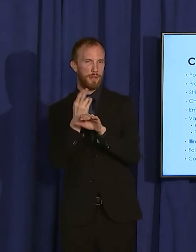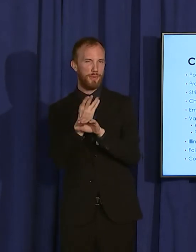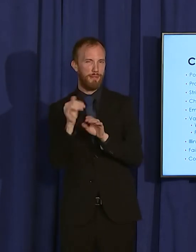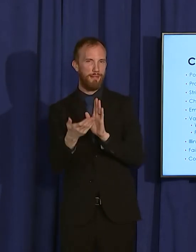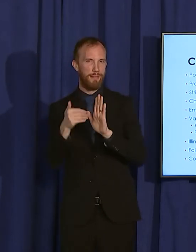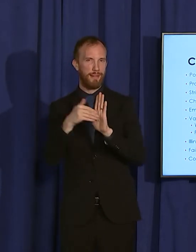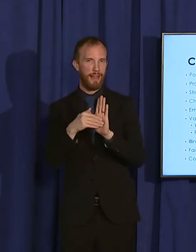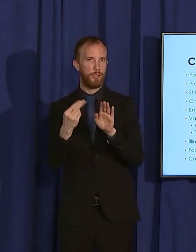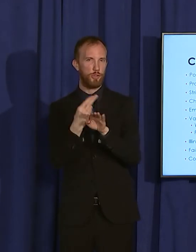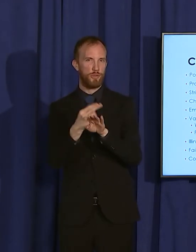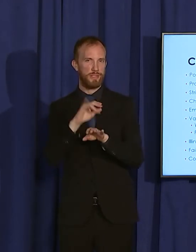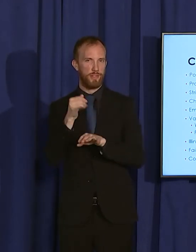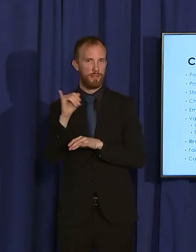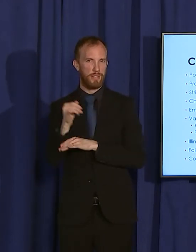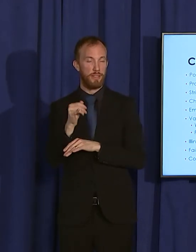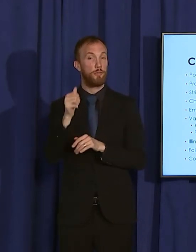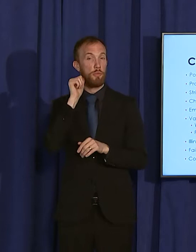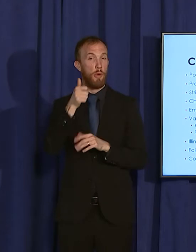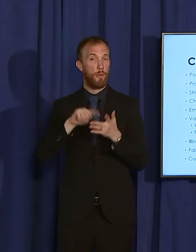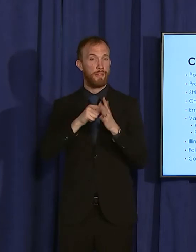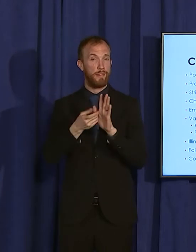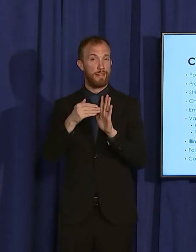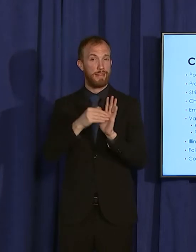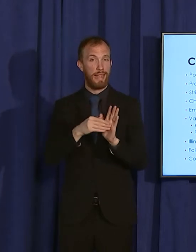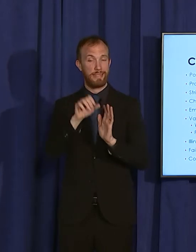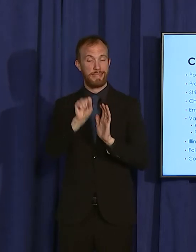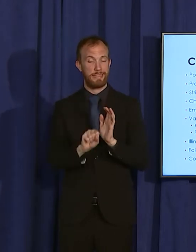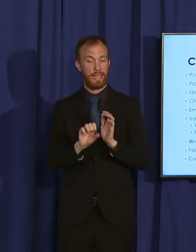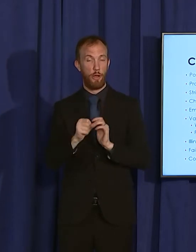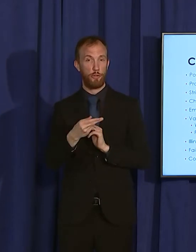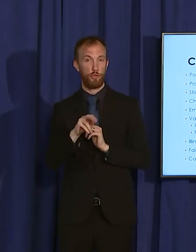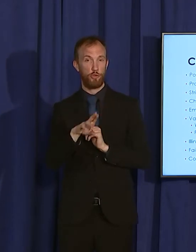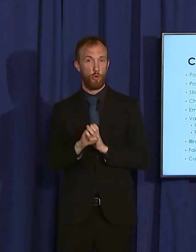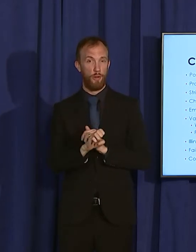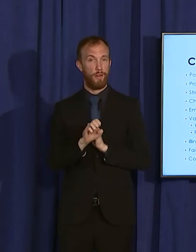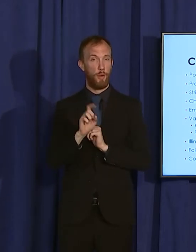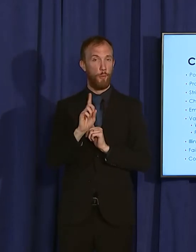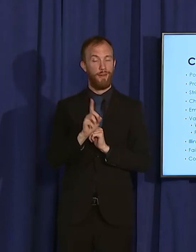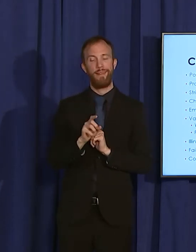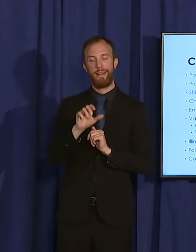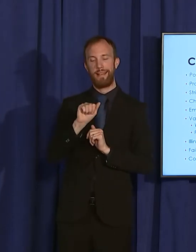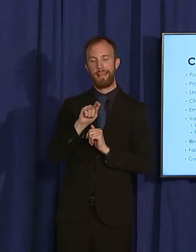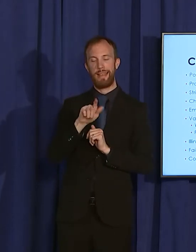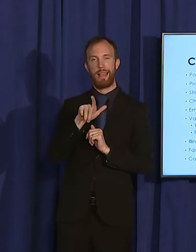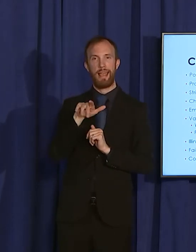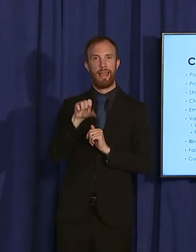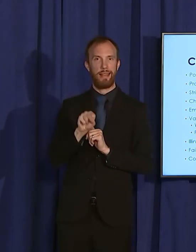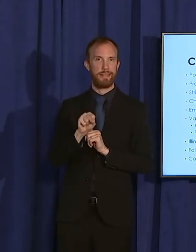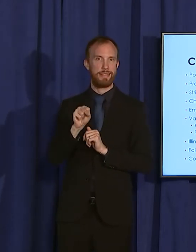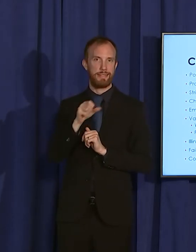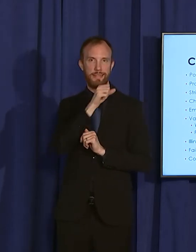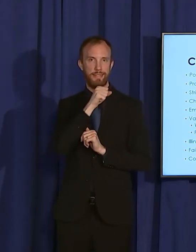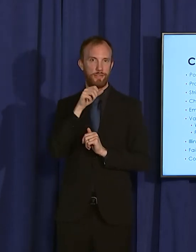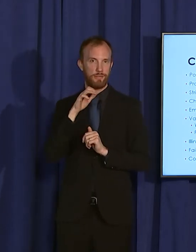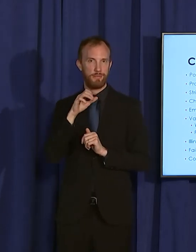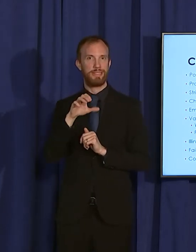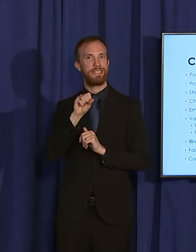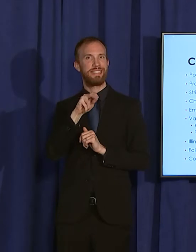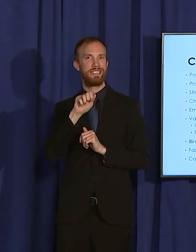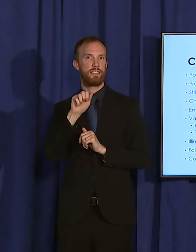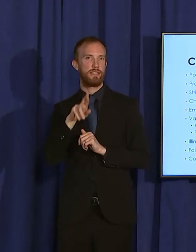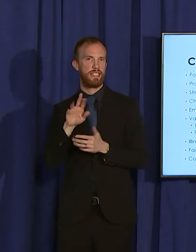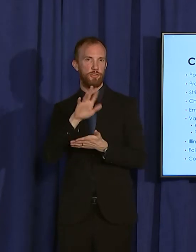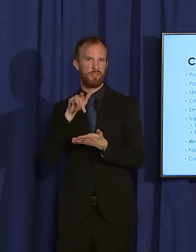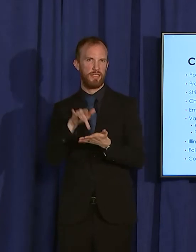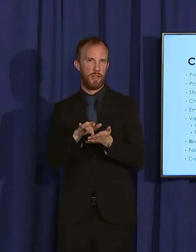running tomorrow in South Shore, specifically with a big stop at the Atlas Senior Center. It'll be running on Friday in Austin with a big stop at the